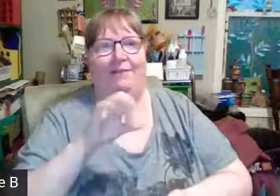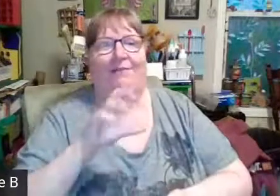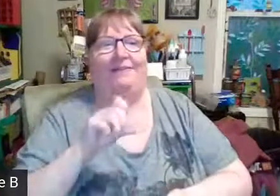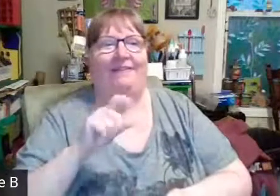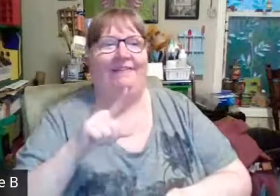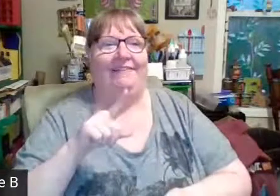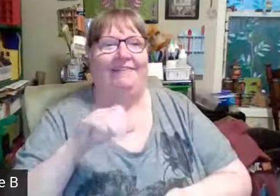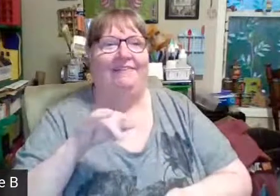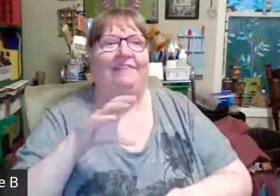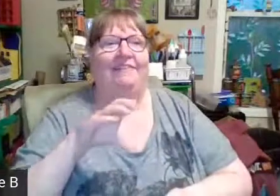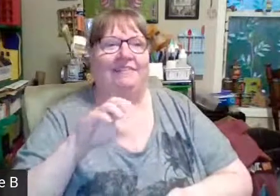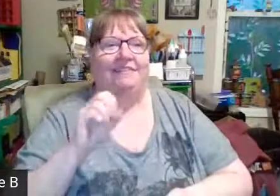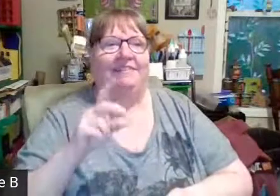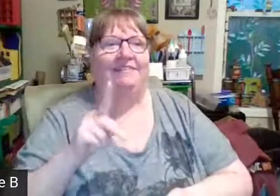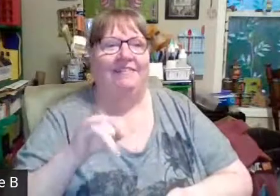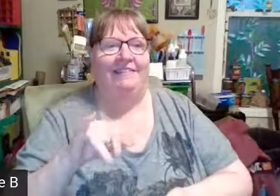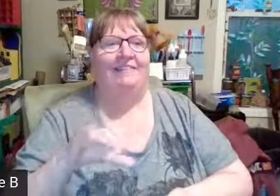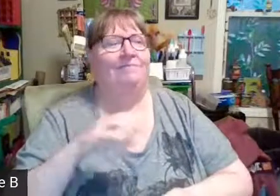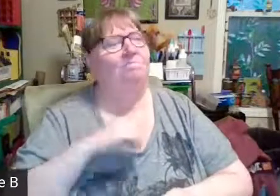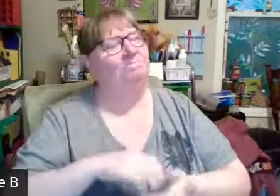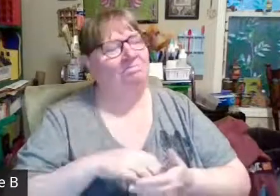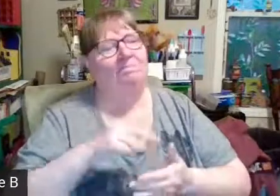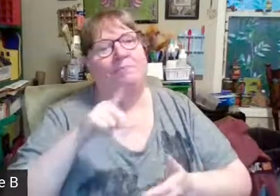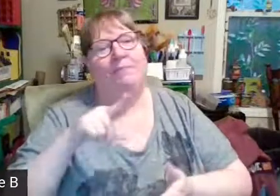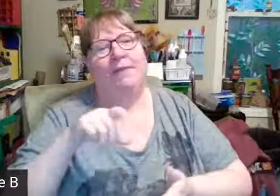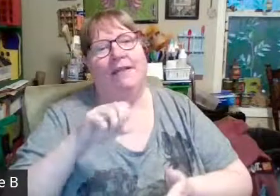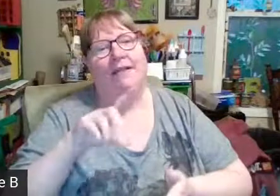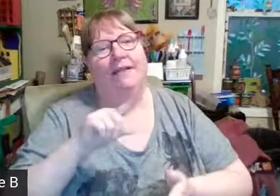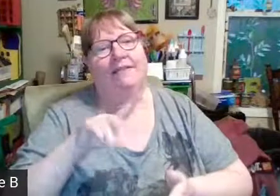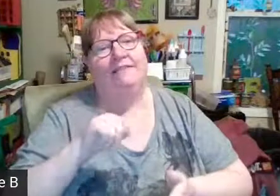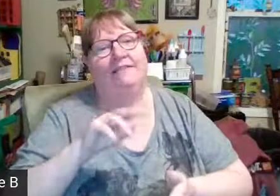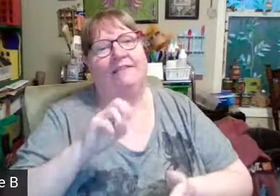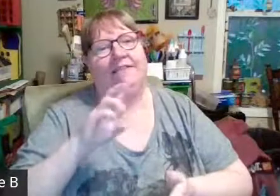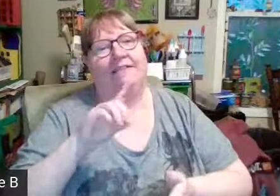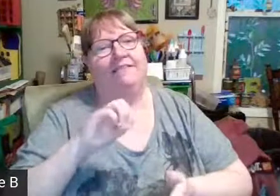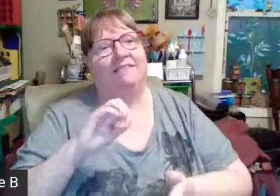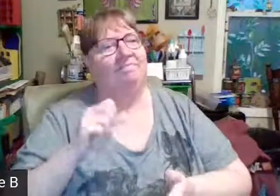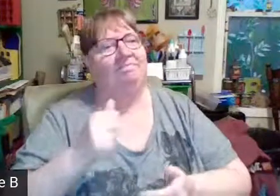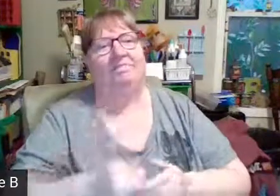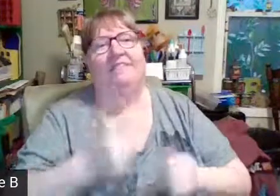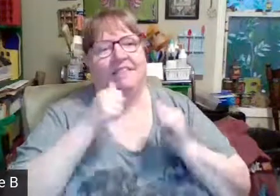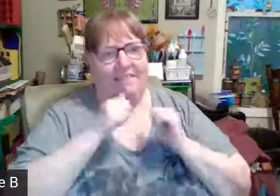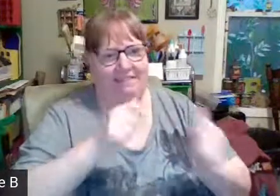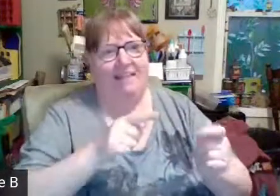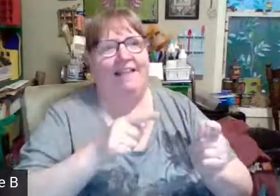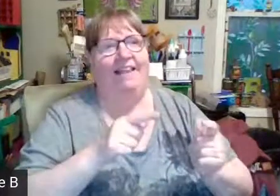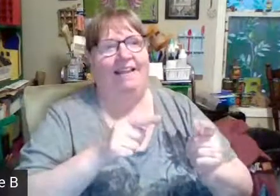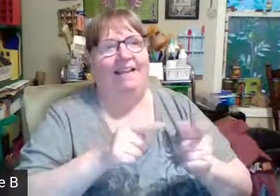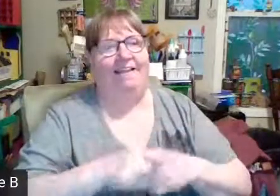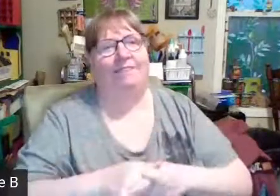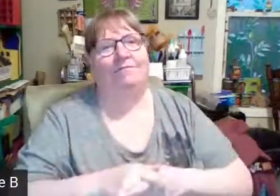on. That's so helpful. Even like when it's stickers and cards